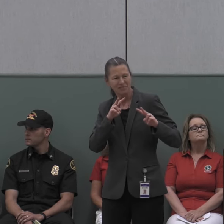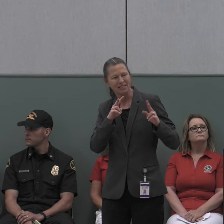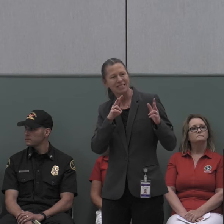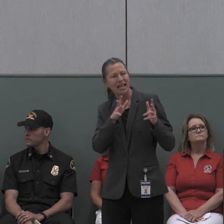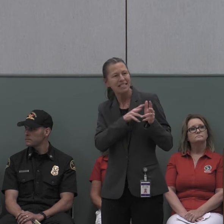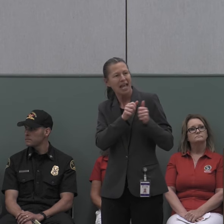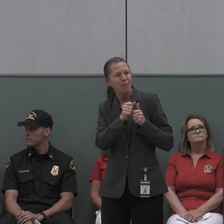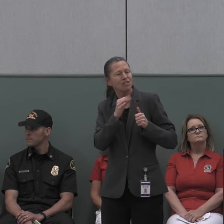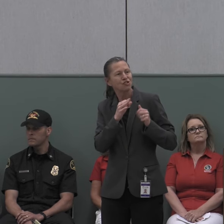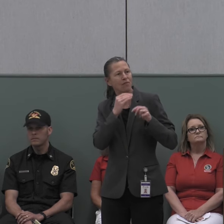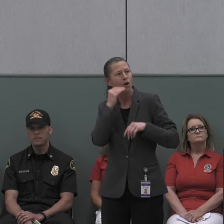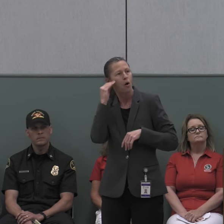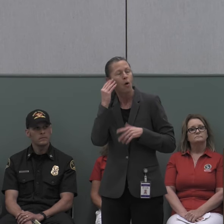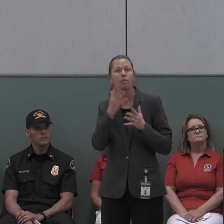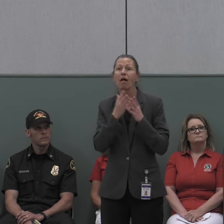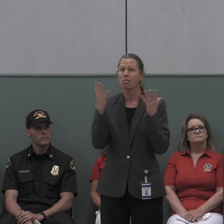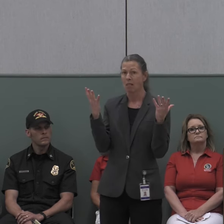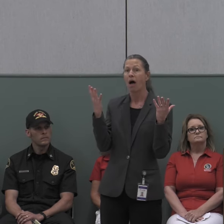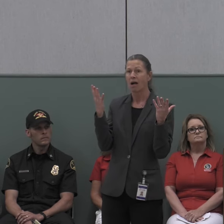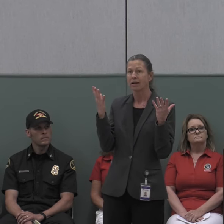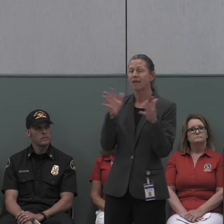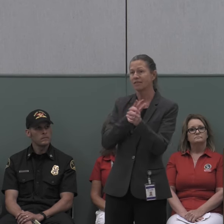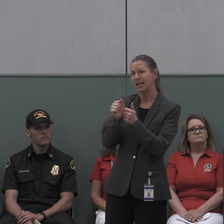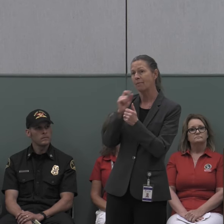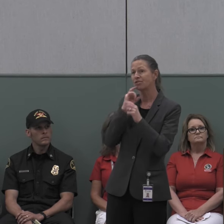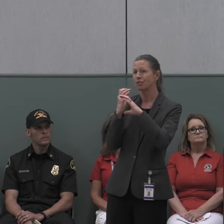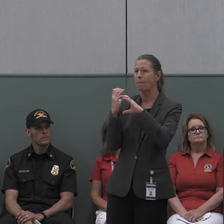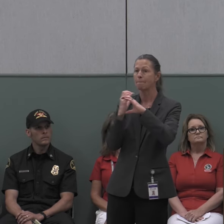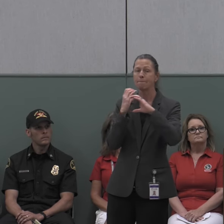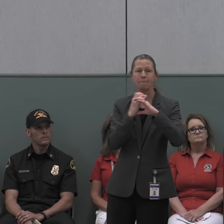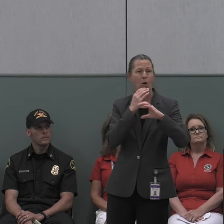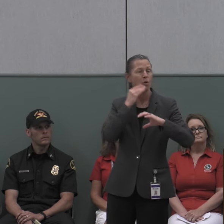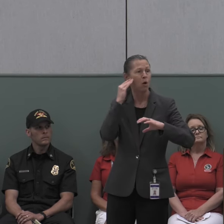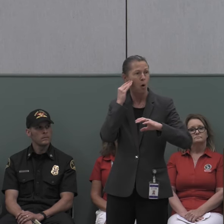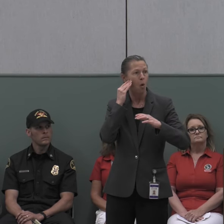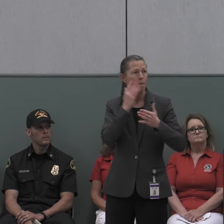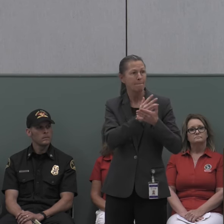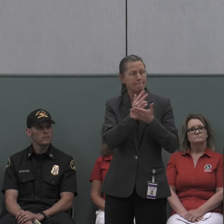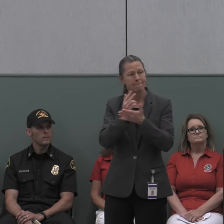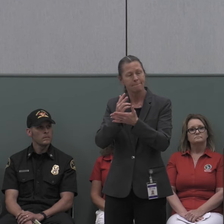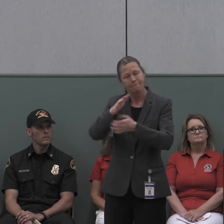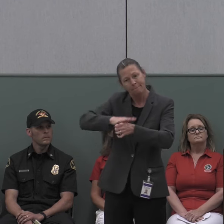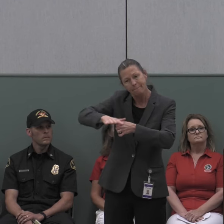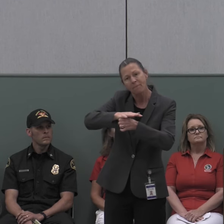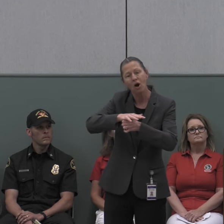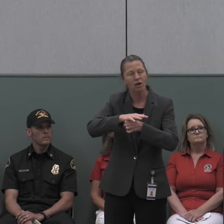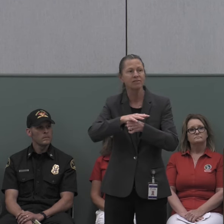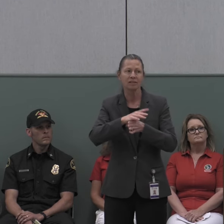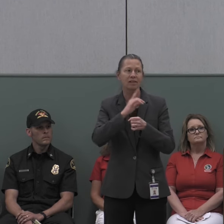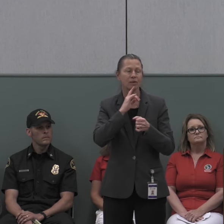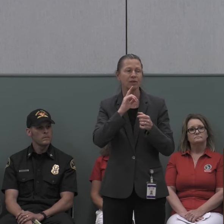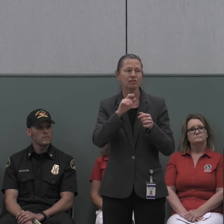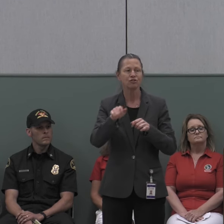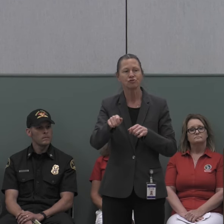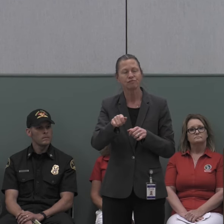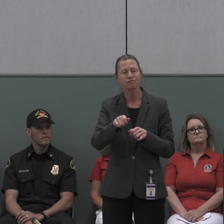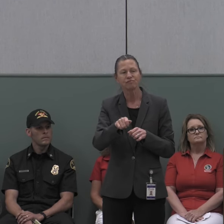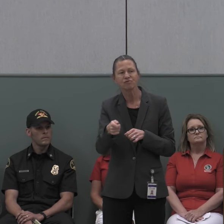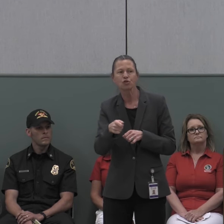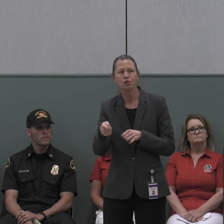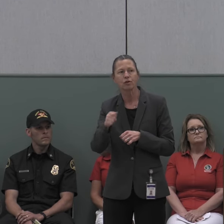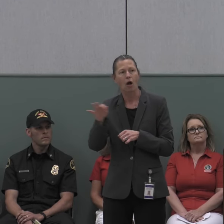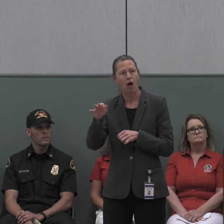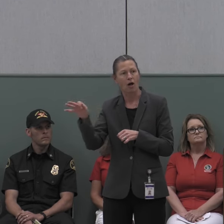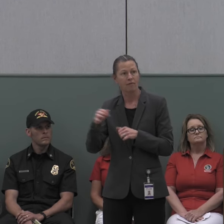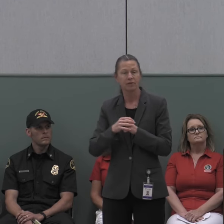Quite a bit of damage in the mobile home parks where we've done shutoffs on some heavily damaged buildings. Some of those shutoffs